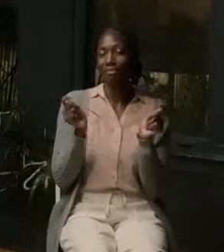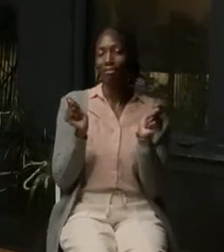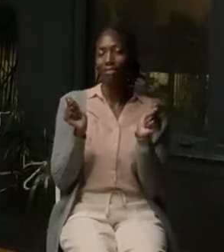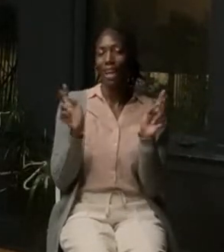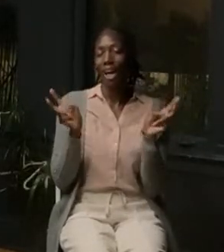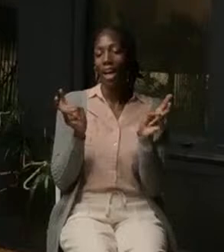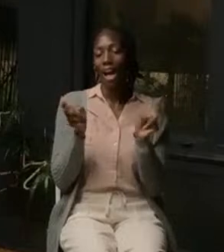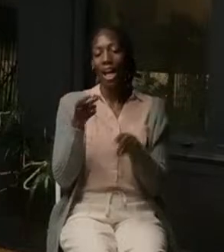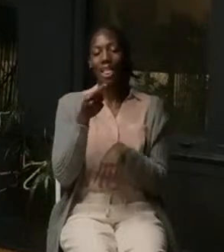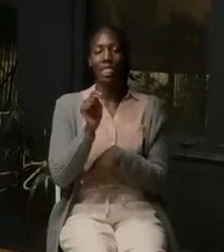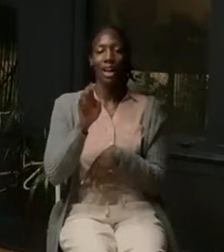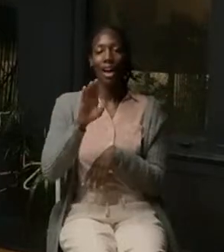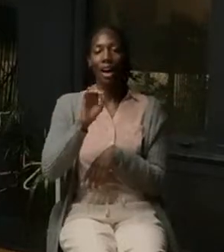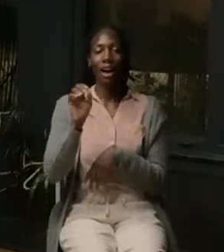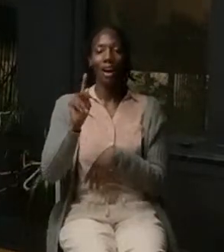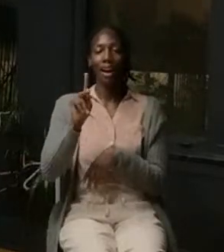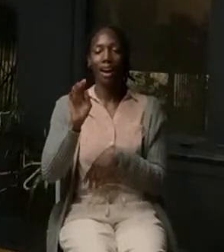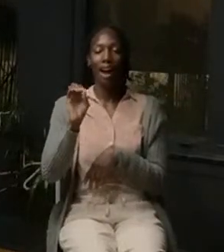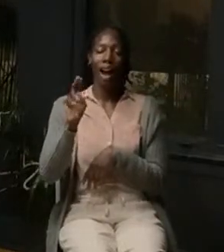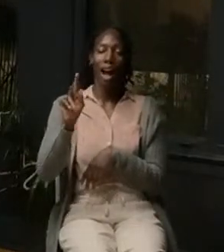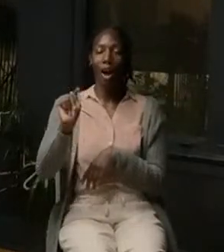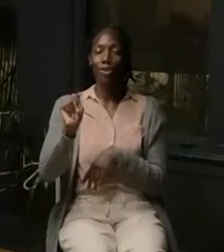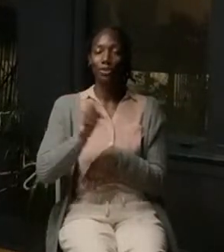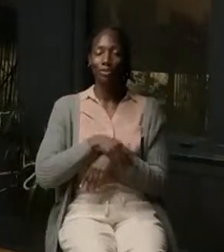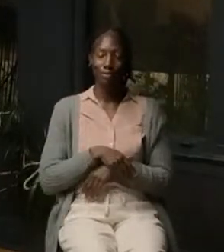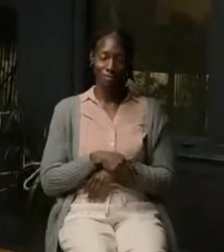I know, right?